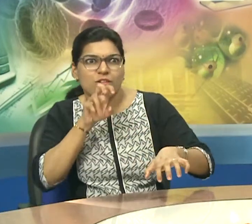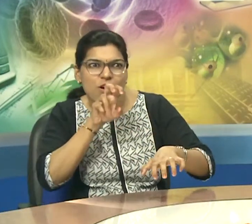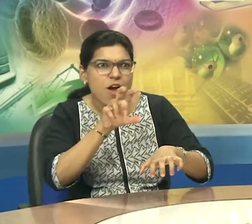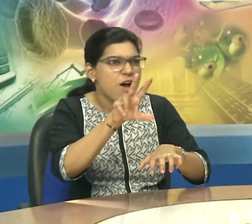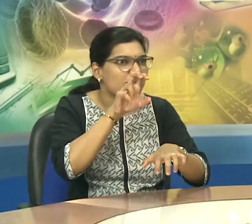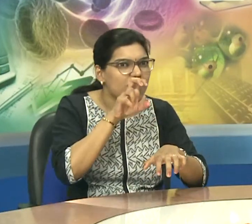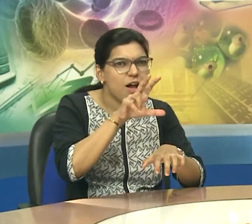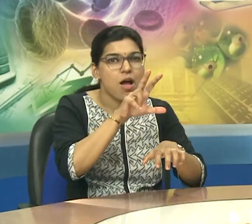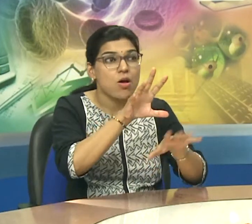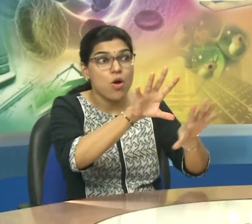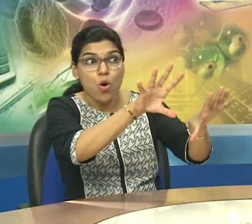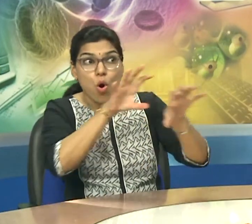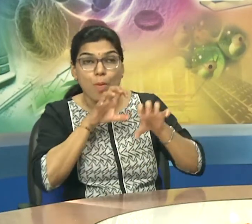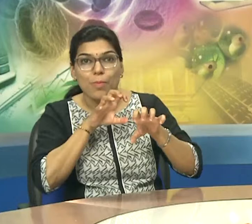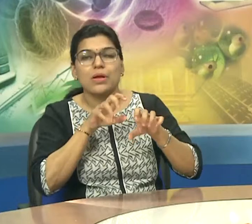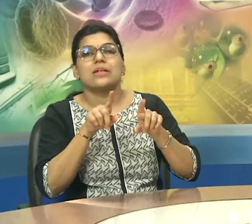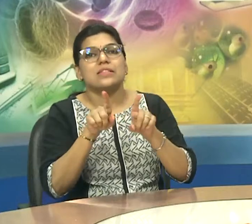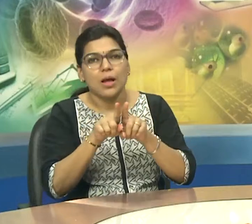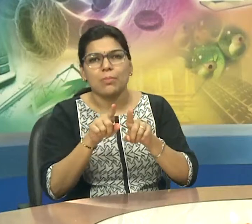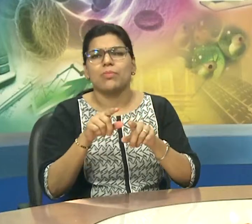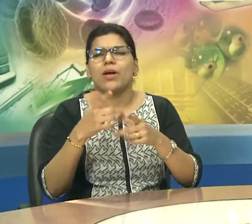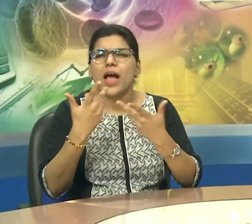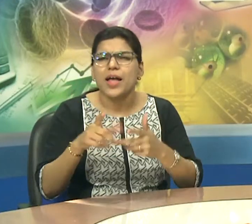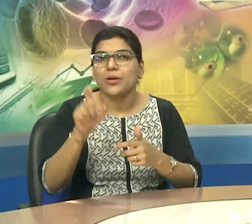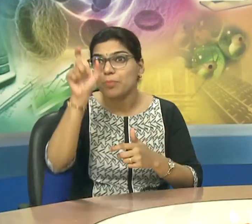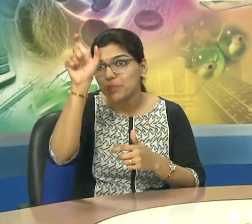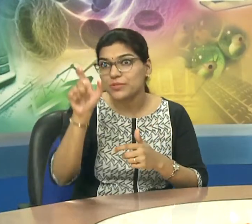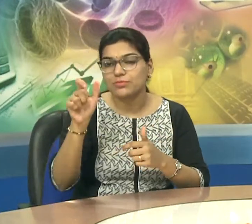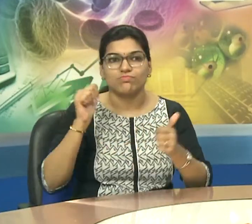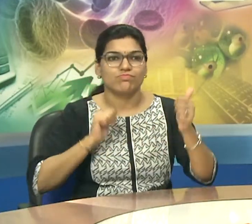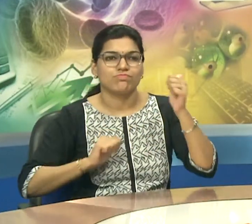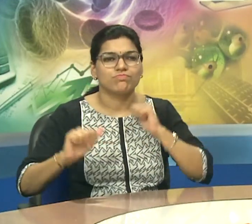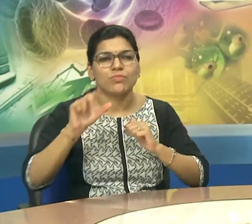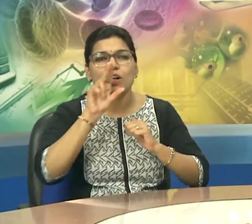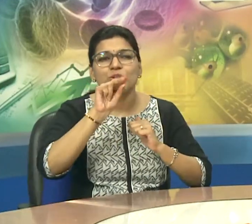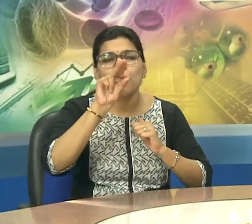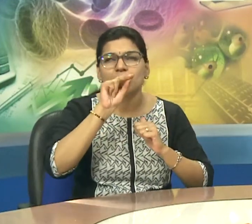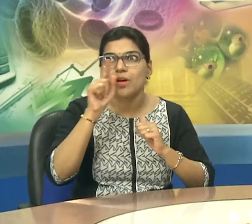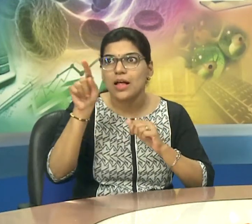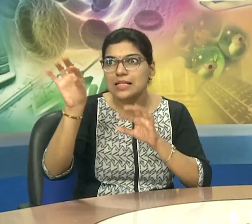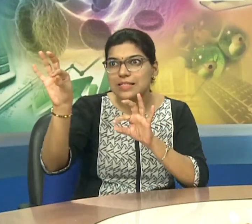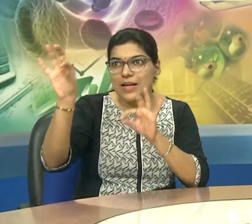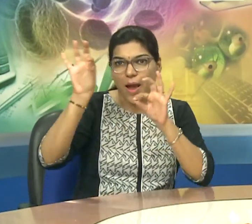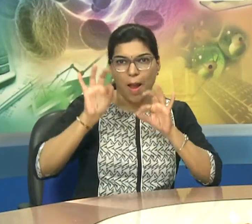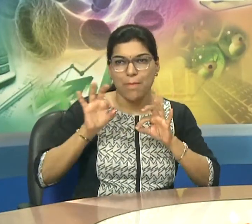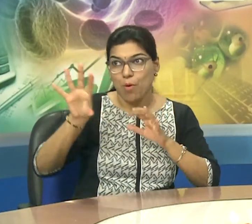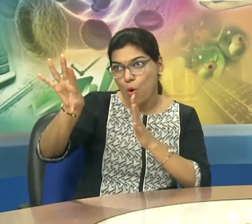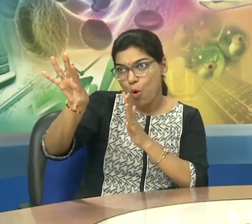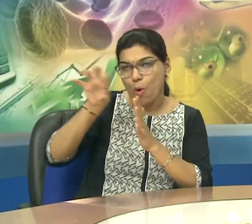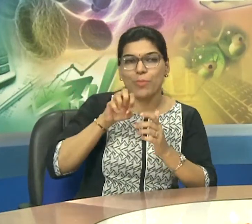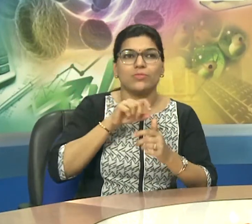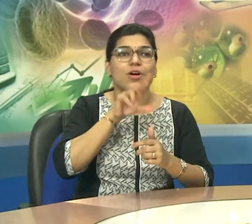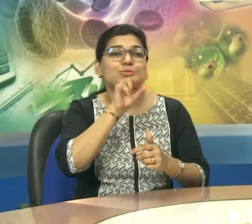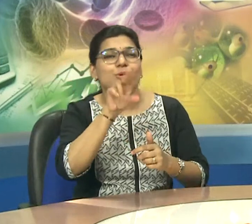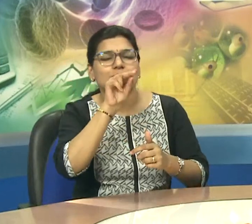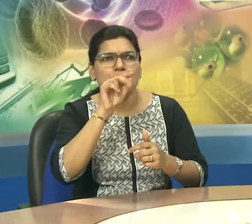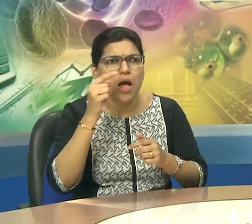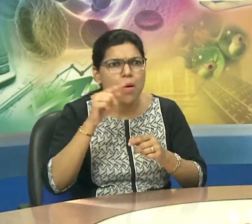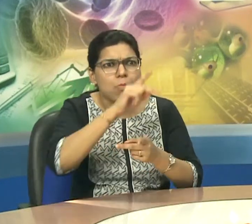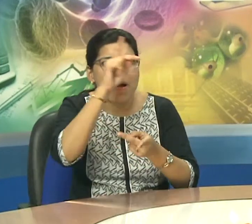mimic the animal's behavior or their sounds. If any person mimics the behavior of other person, that is